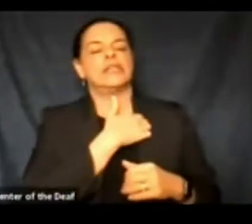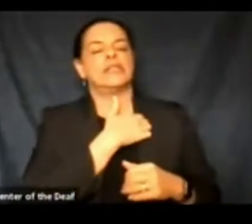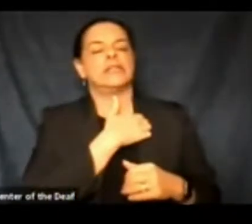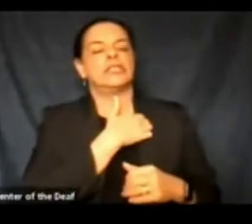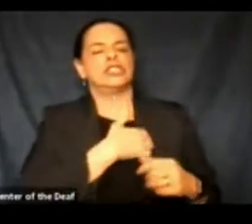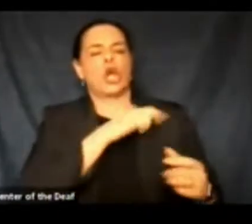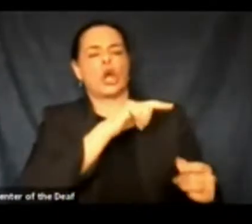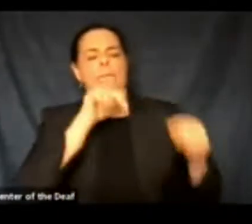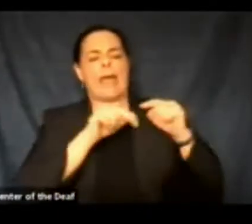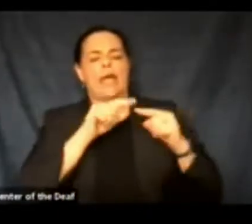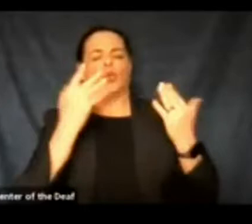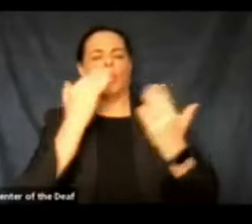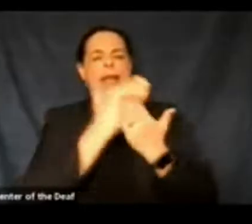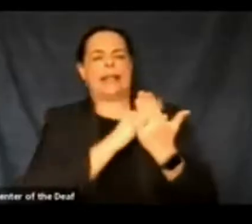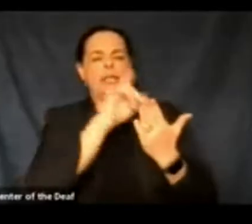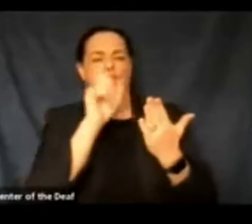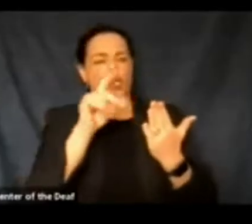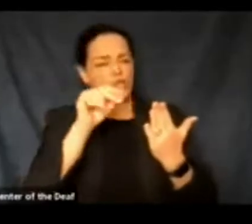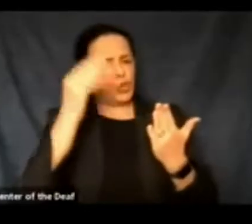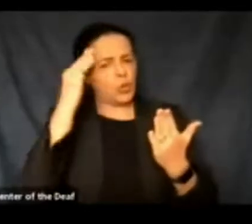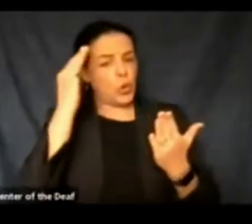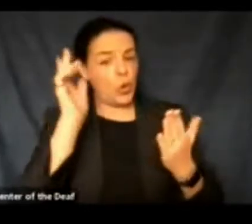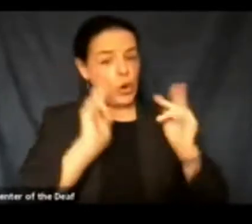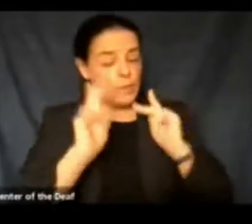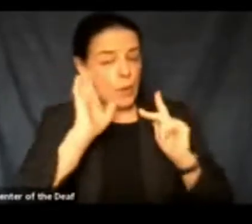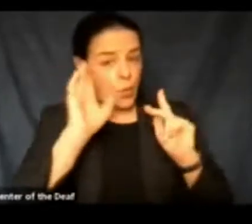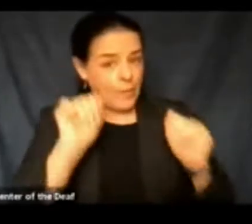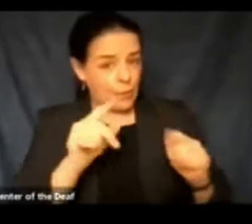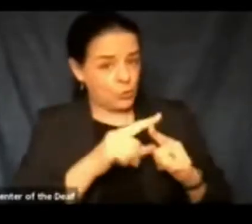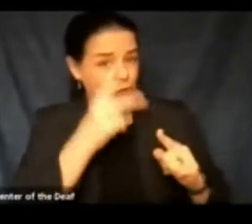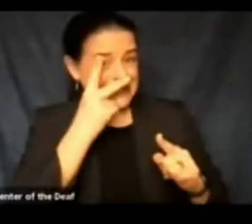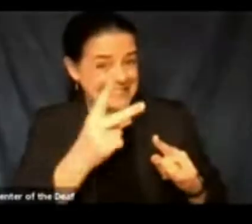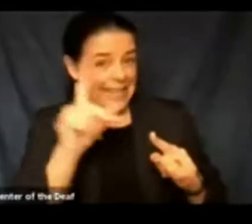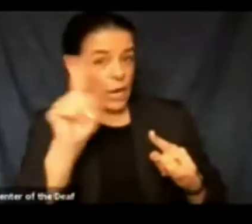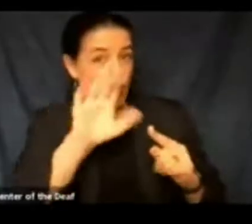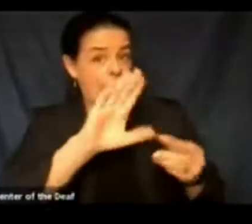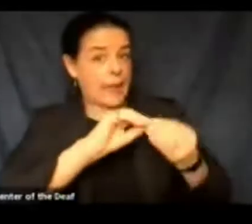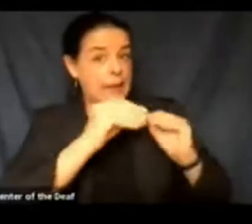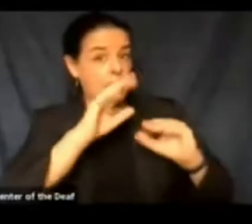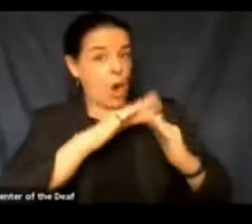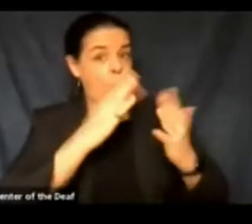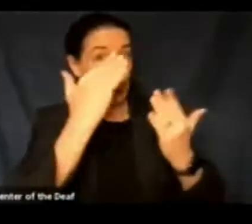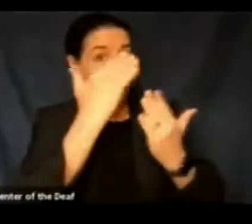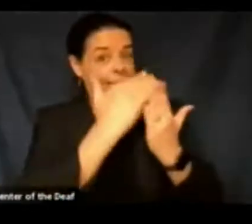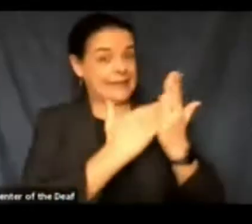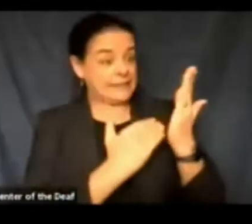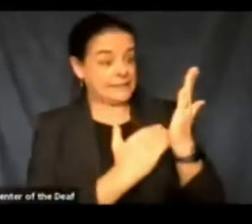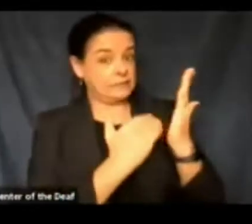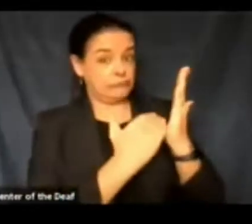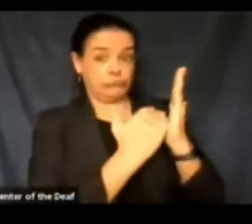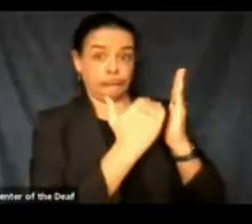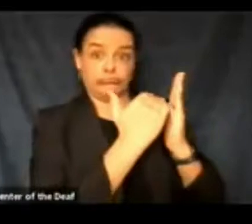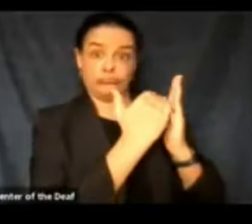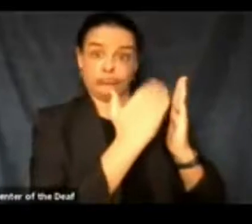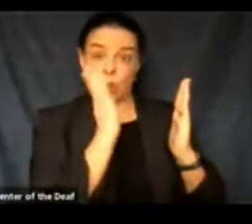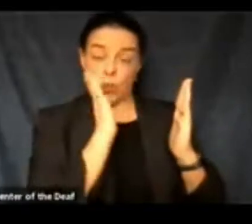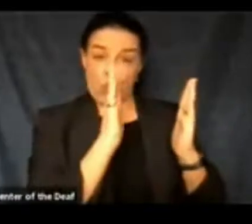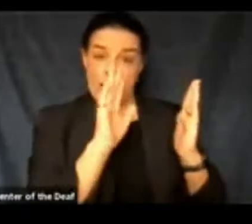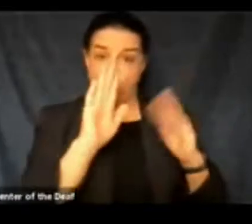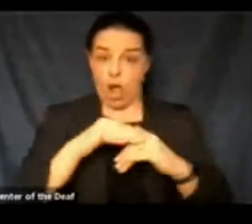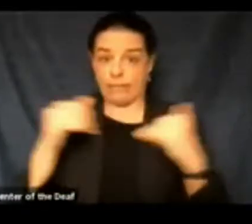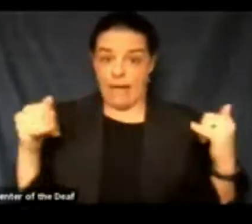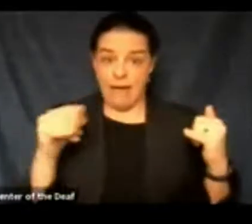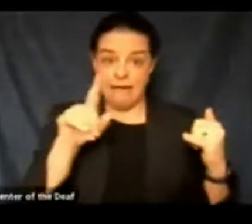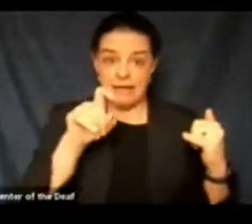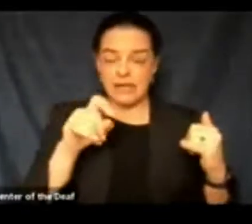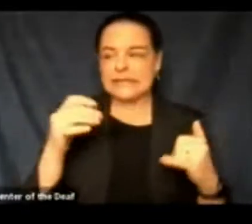back to the waitlist question. Okay. Do you know if people will be able to see where they are on the waitlist when it goes online? Don't know